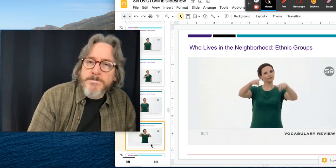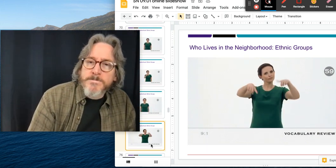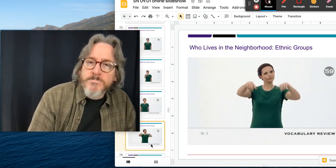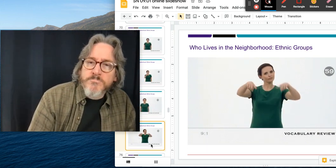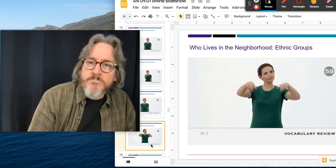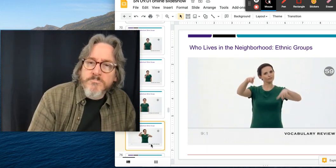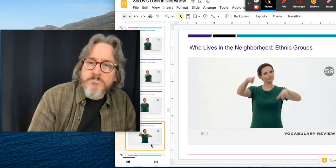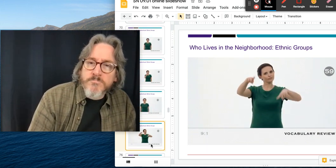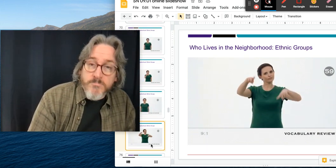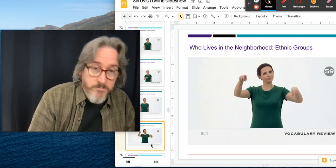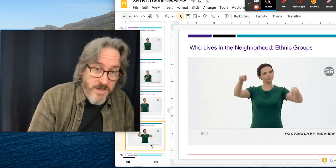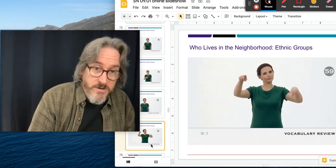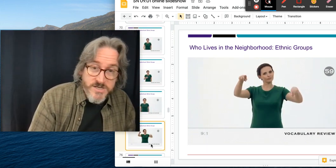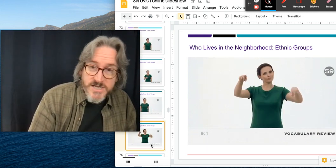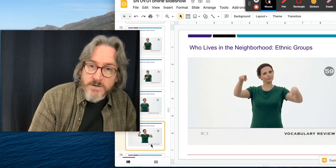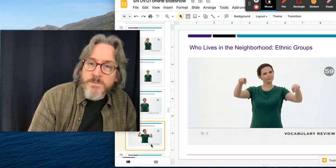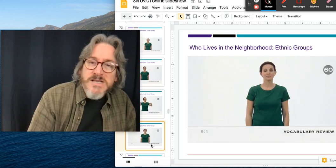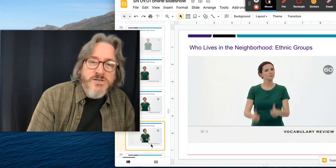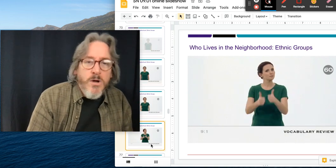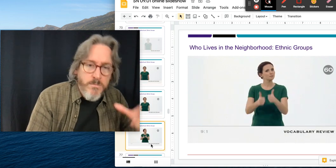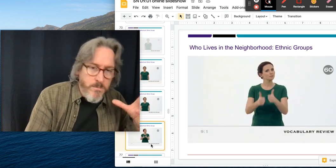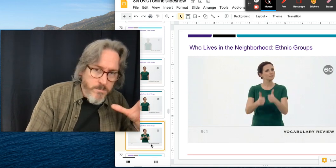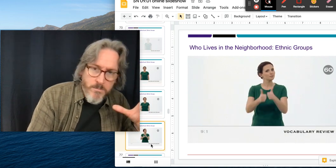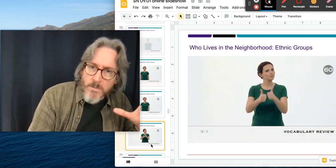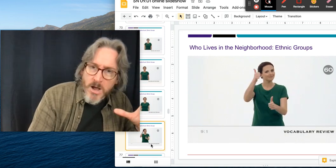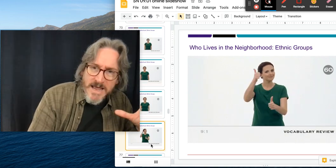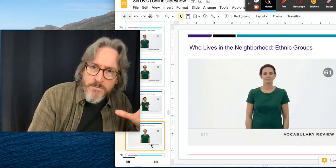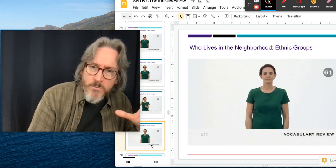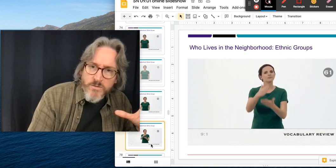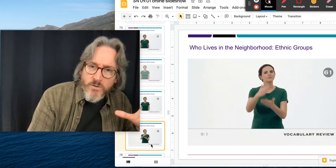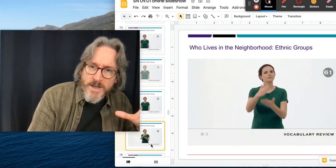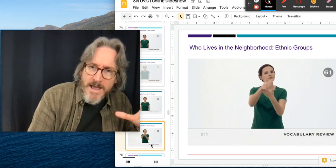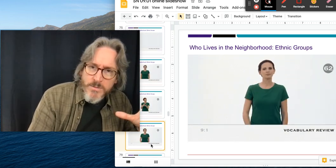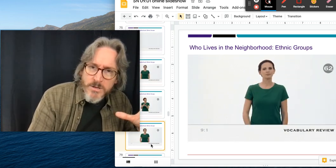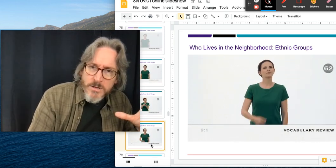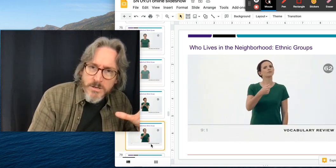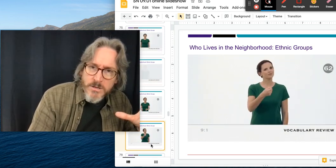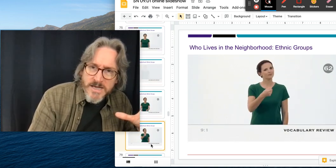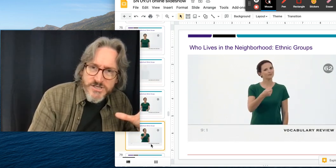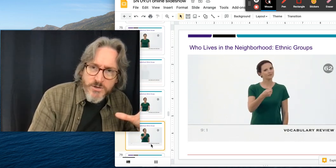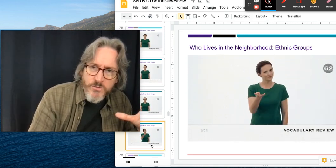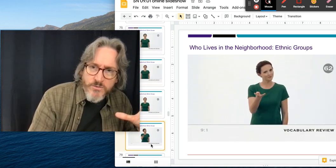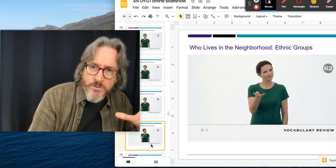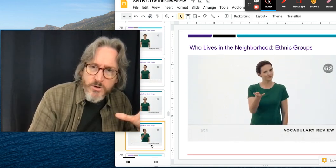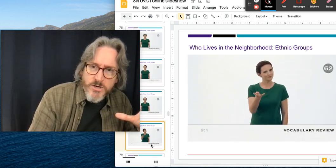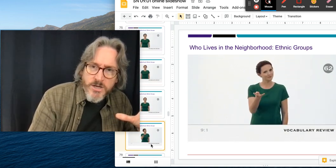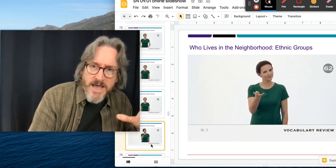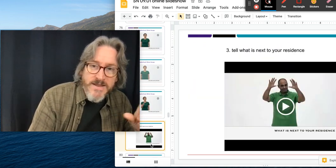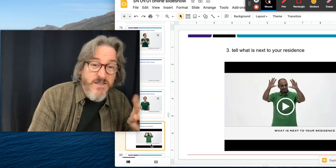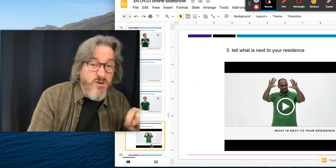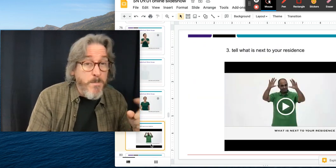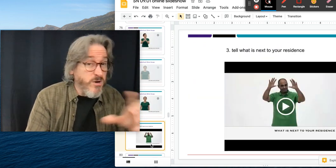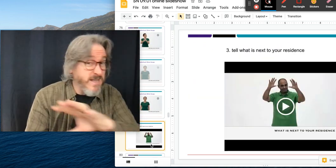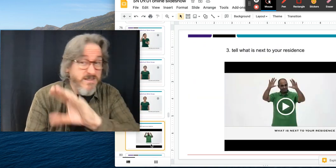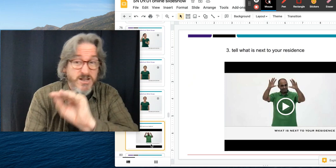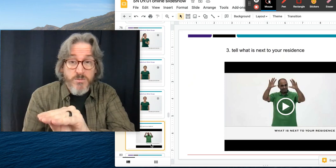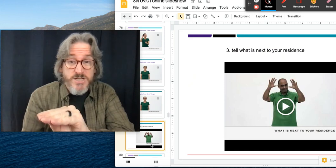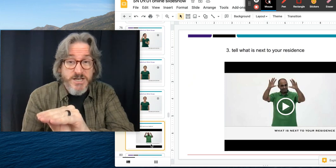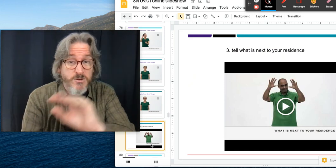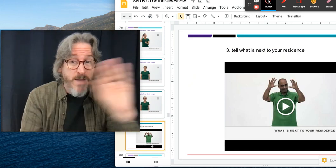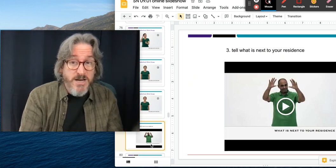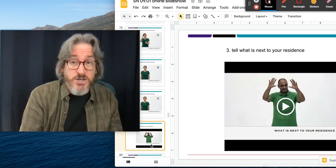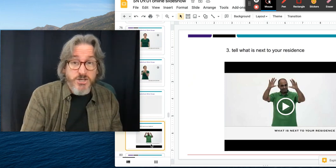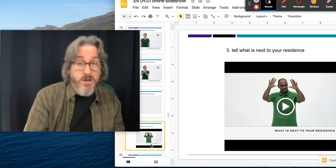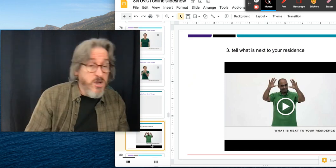And there's a second one. So again, more vocab as you go through the book, and they're numbered. The